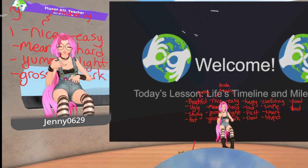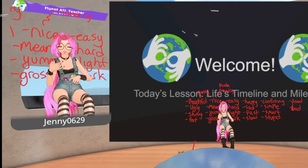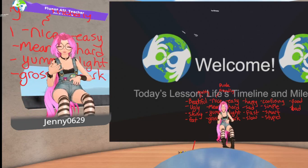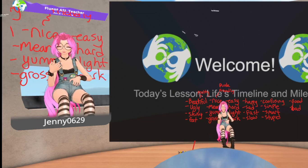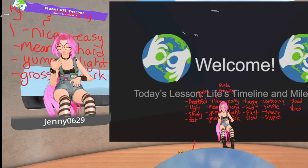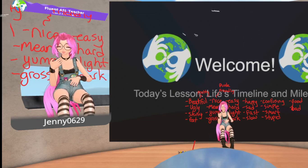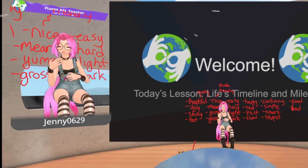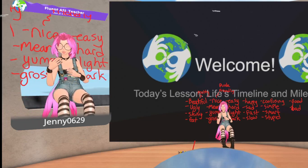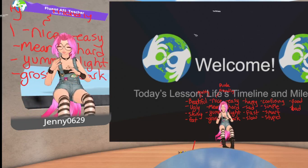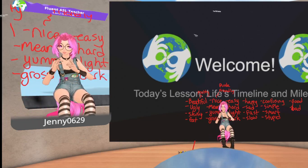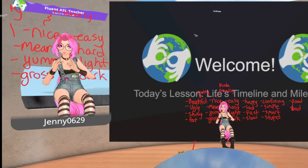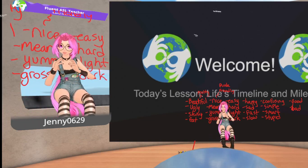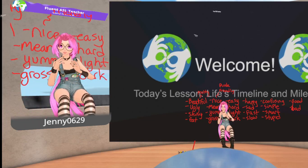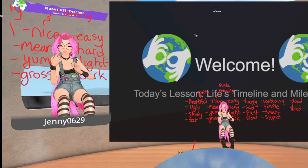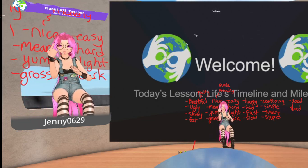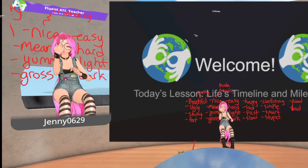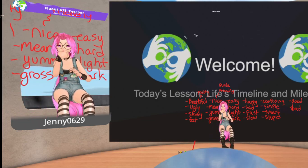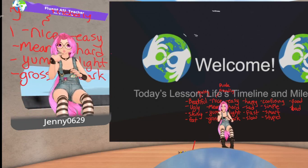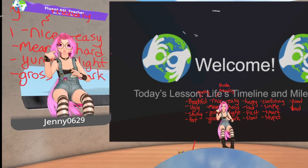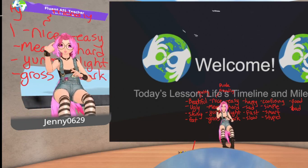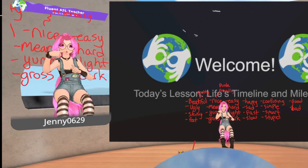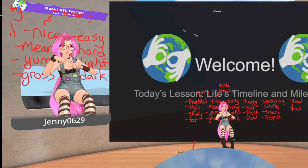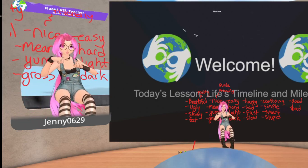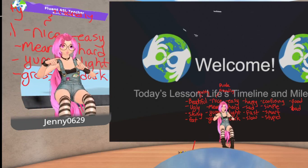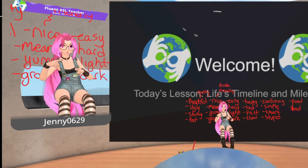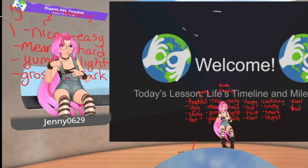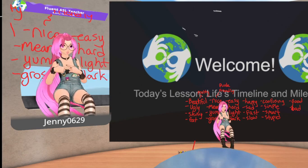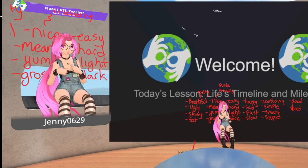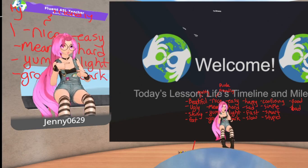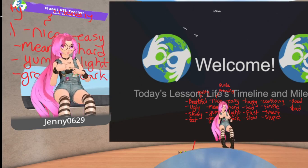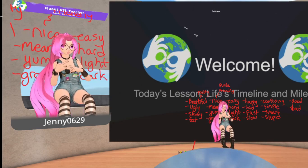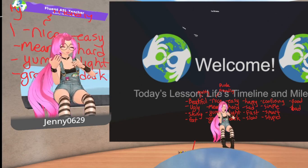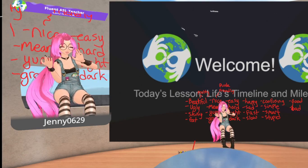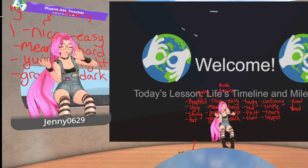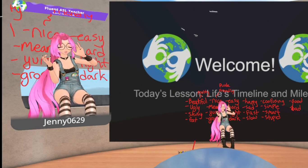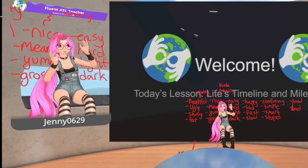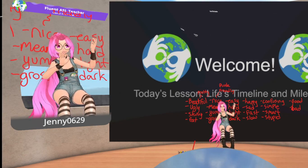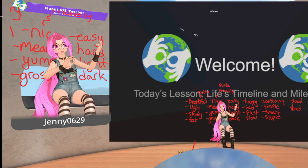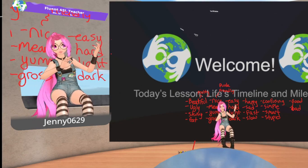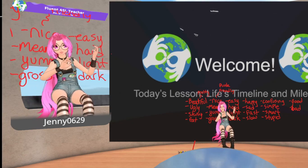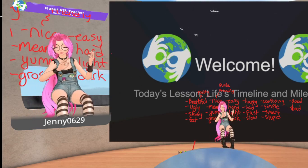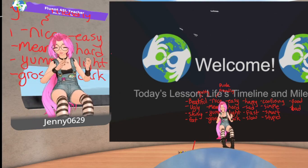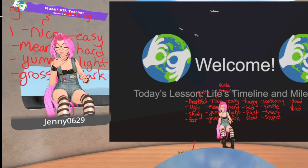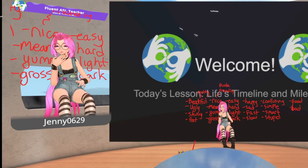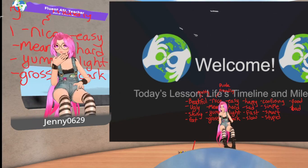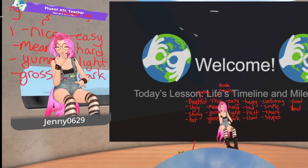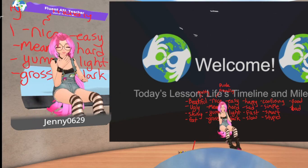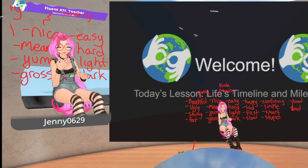you're feeling. So if you're communicating with your face something different than your sign, that's going to be really